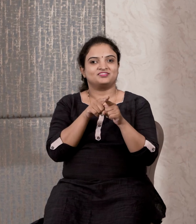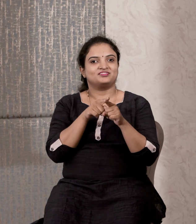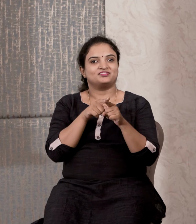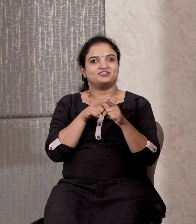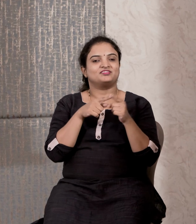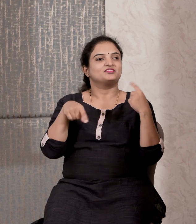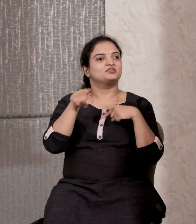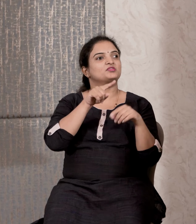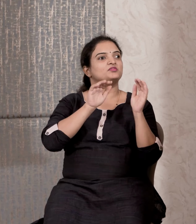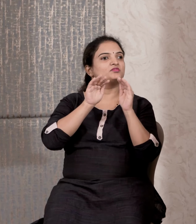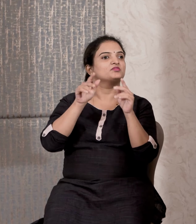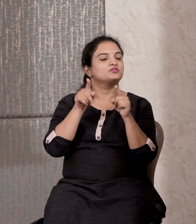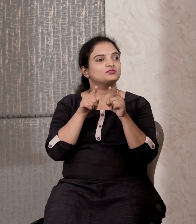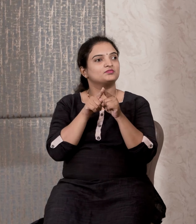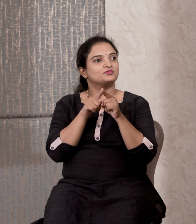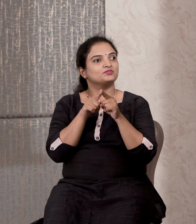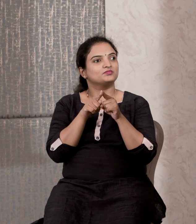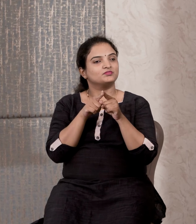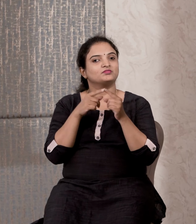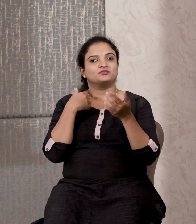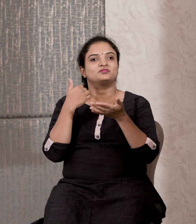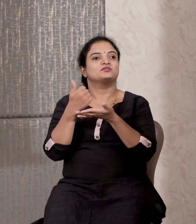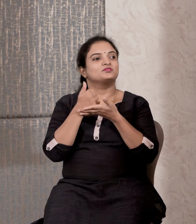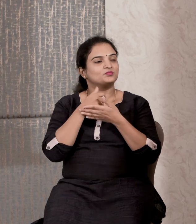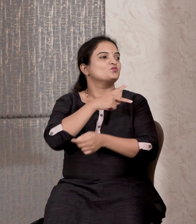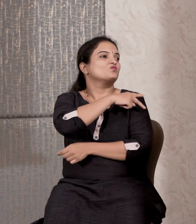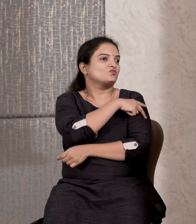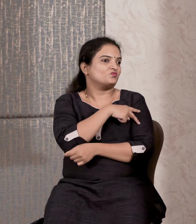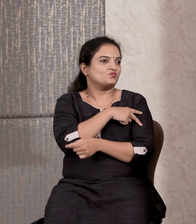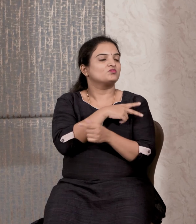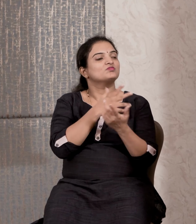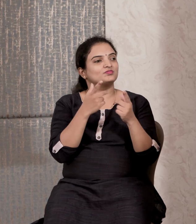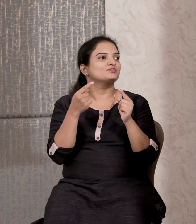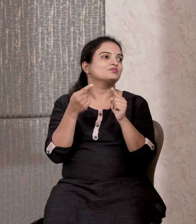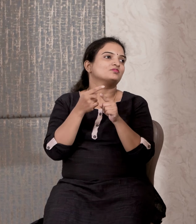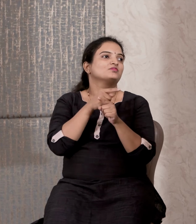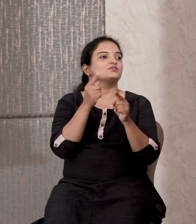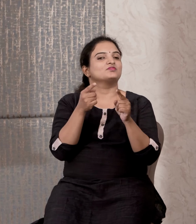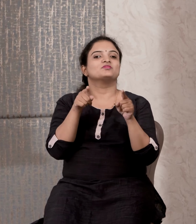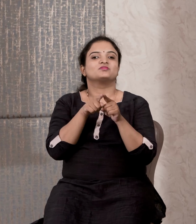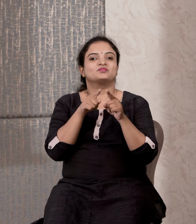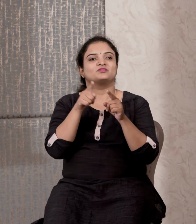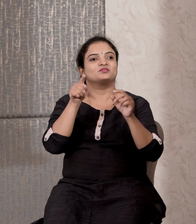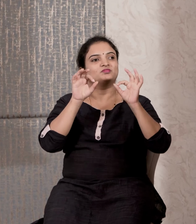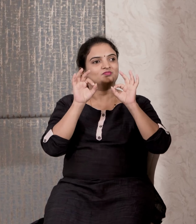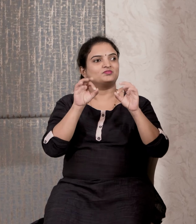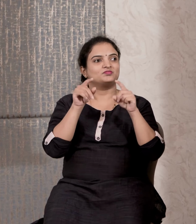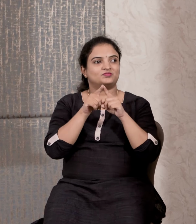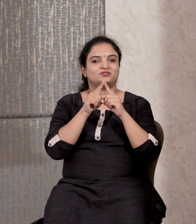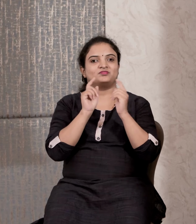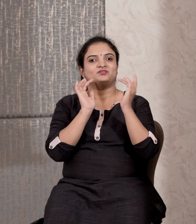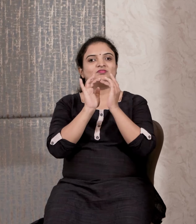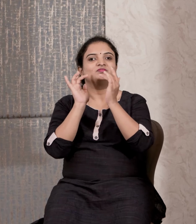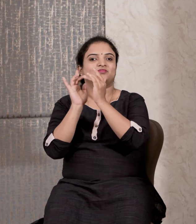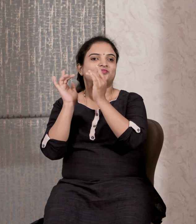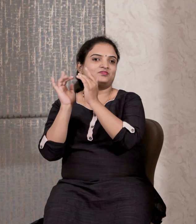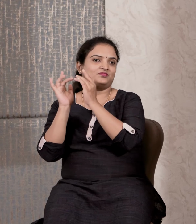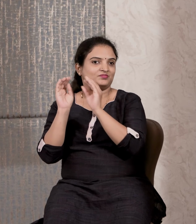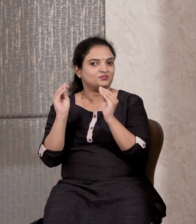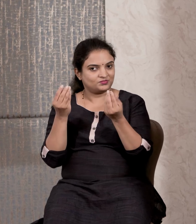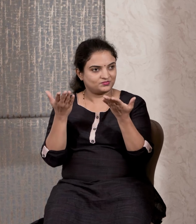extending all the support. And I'm sure with the help of all the volunteers, even the otherwise, you all must have had a good networking as well.